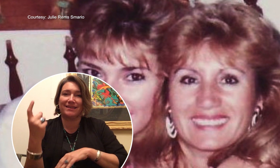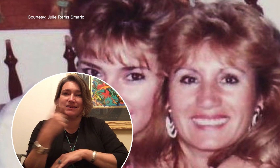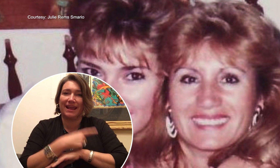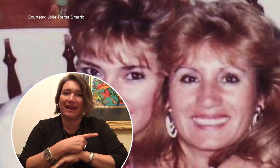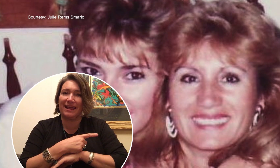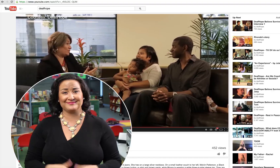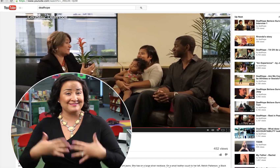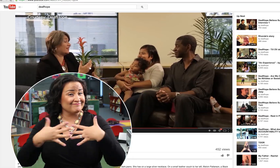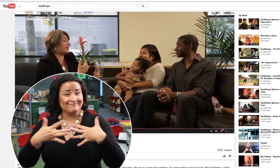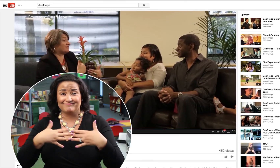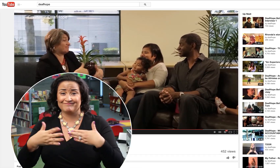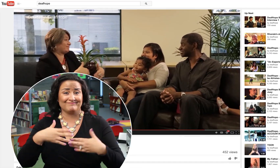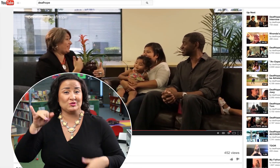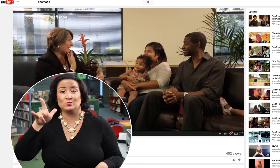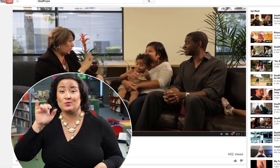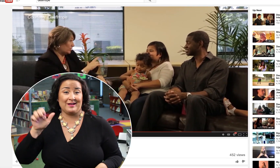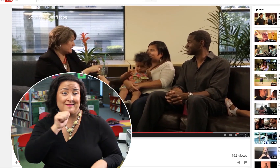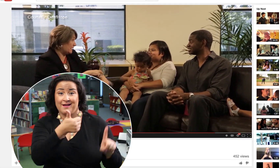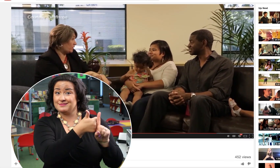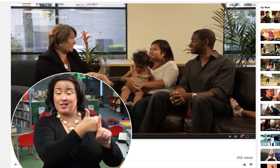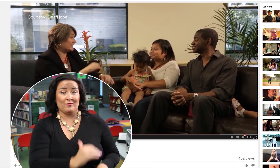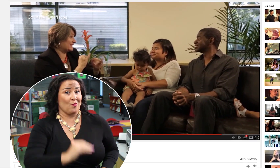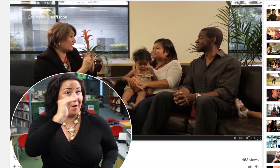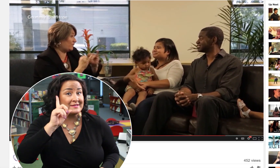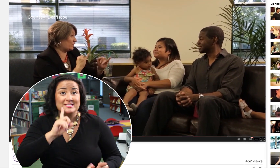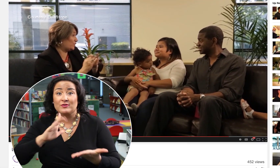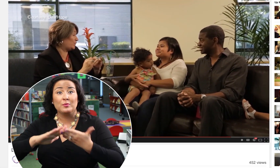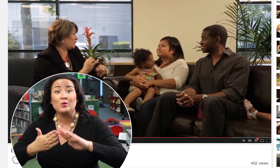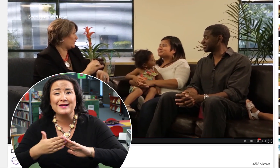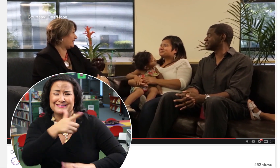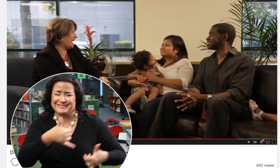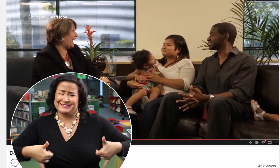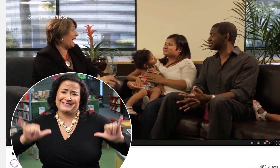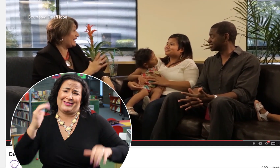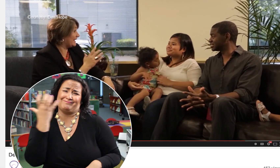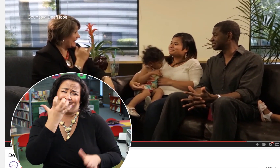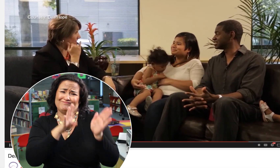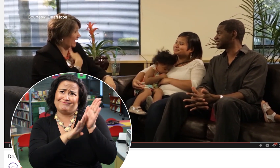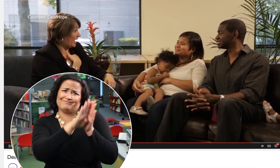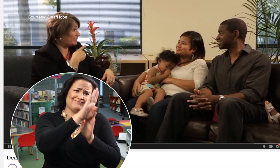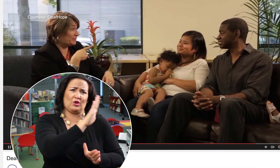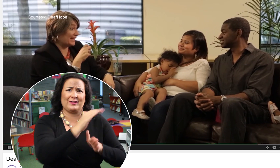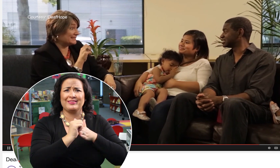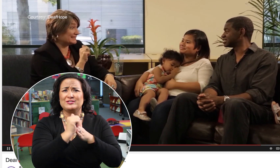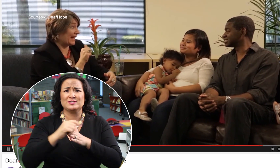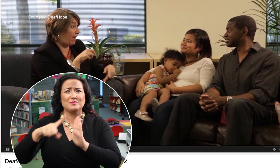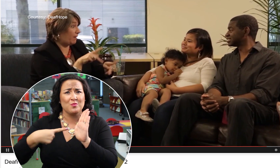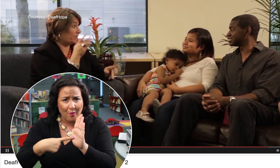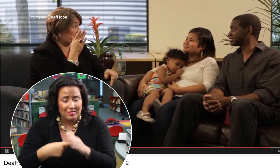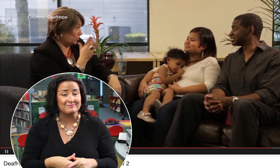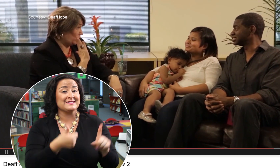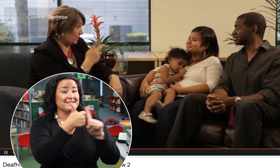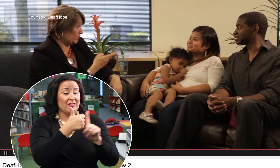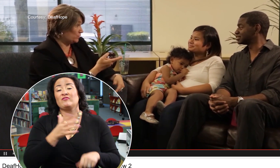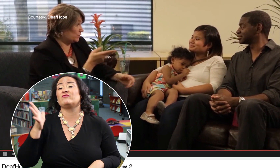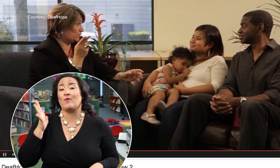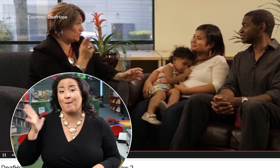day. Since then, Julie has risen to a leadership role throughout the deaf community, even though she hadn't grown up in